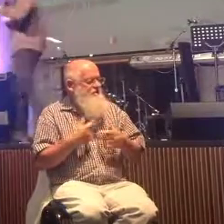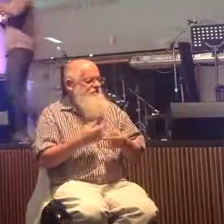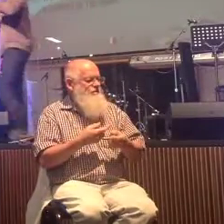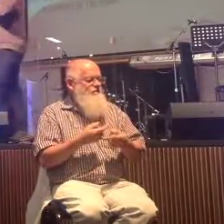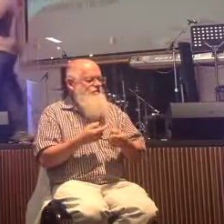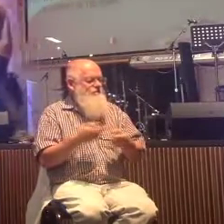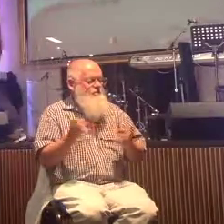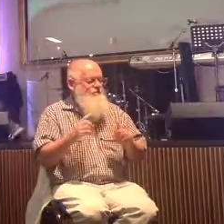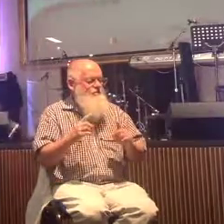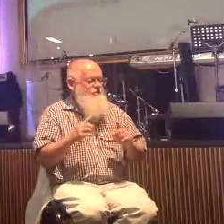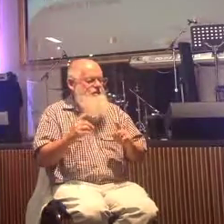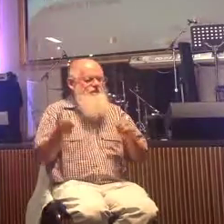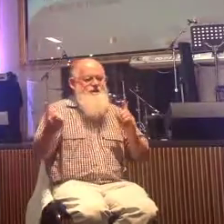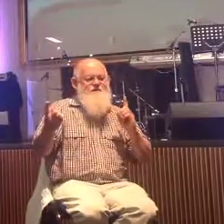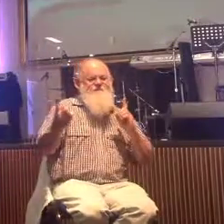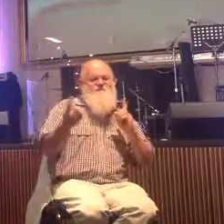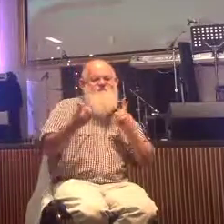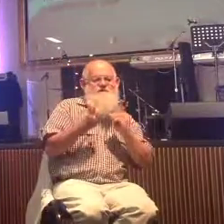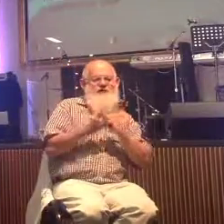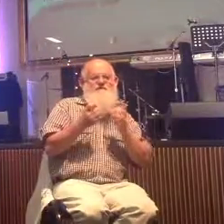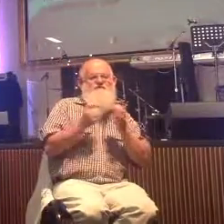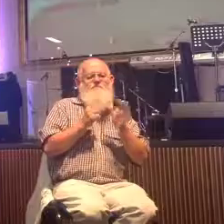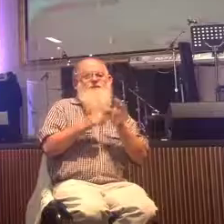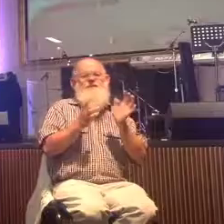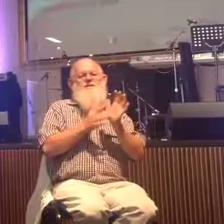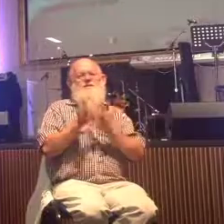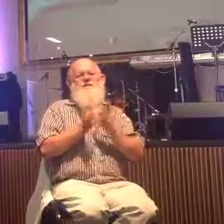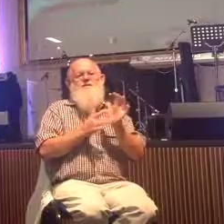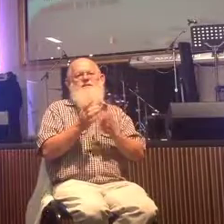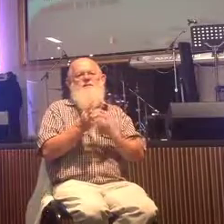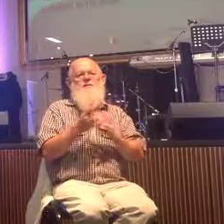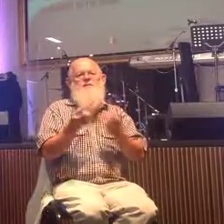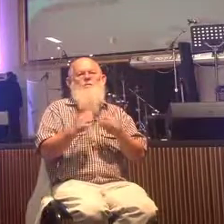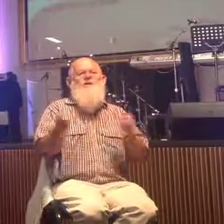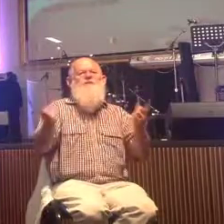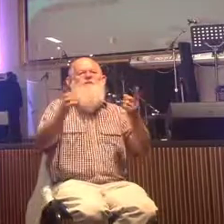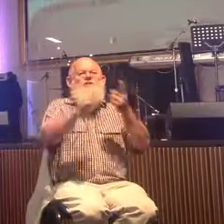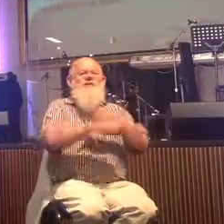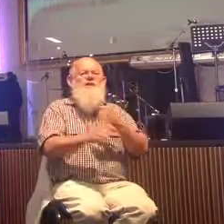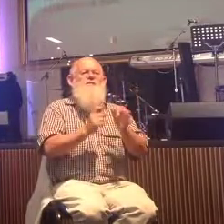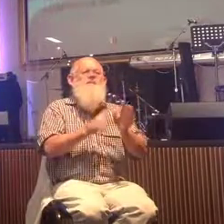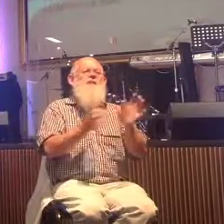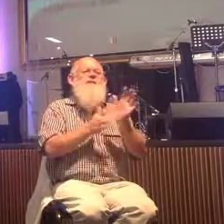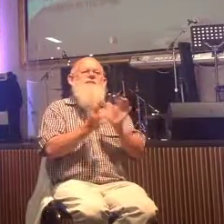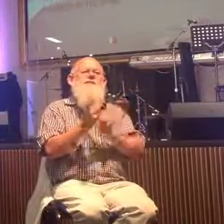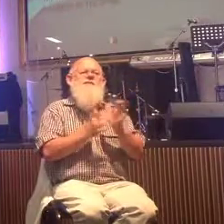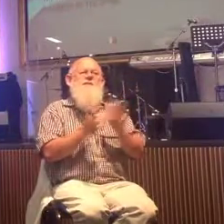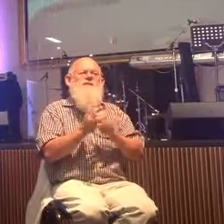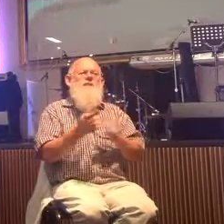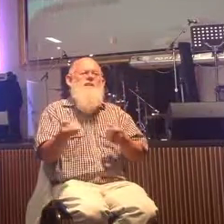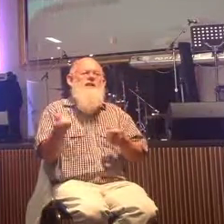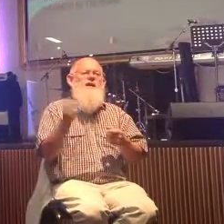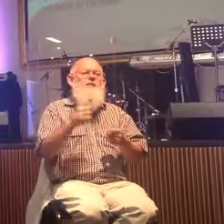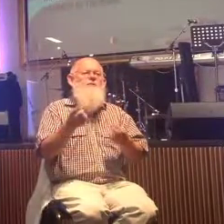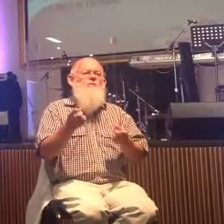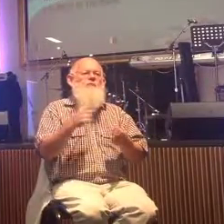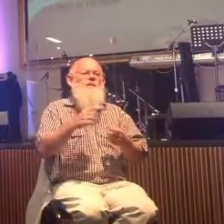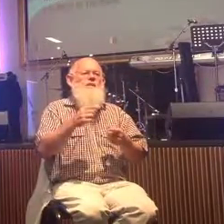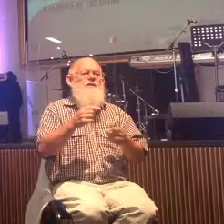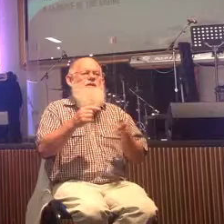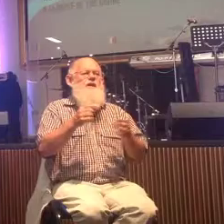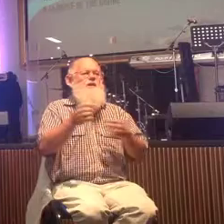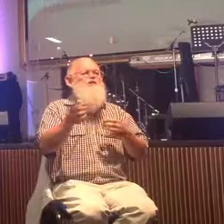we've been met by Jesus, and we have been changed by Jesus, and we've been transformed